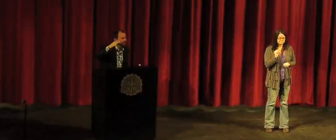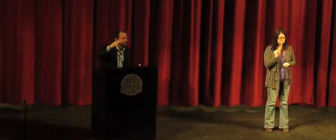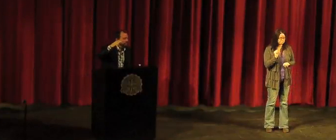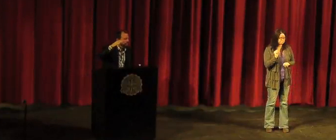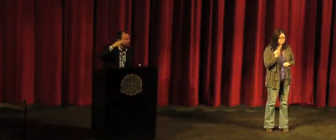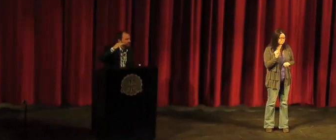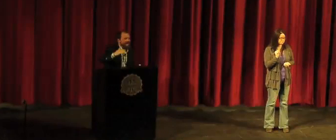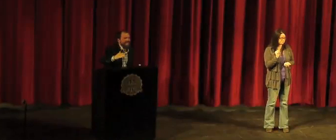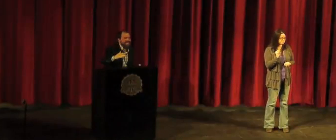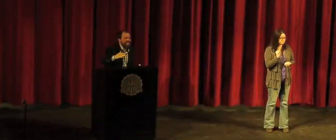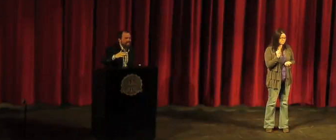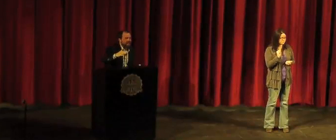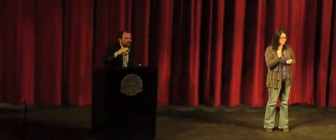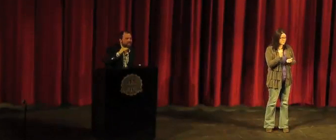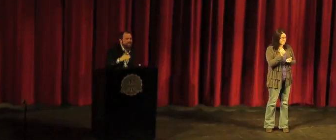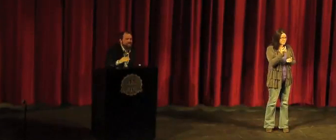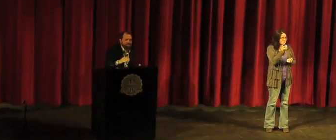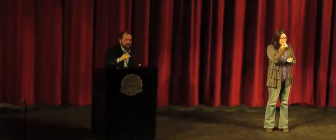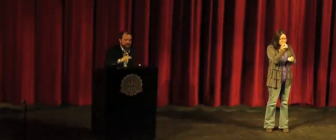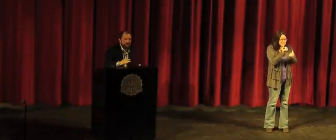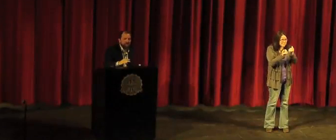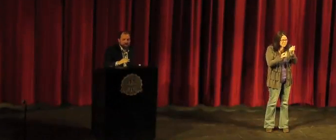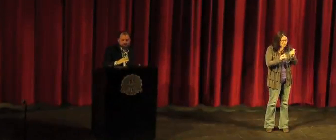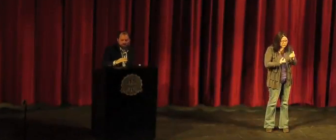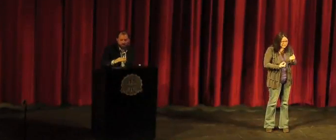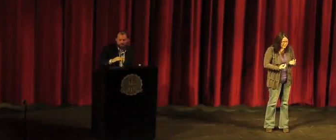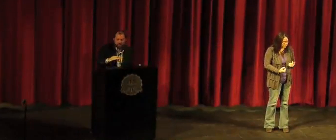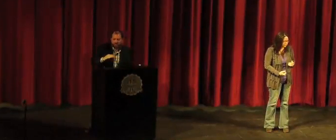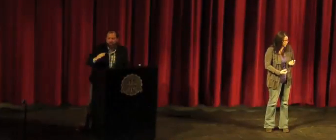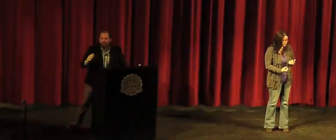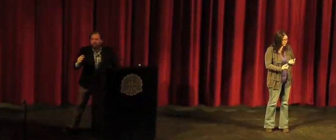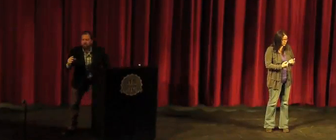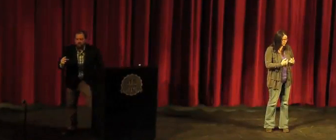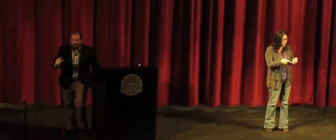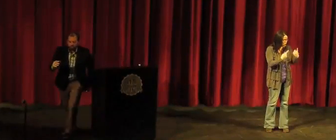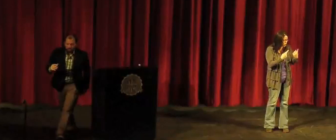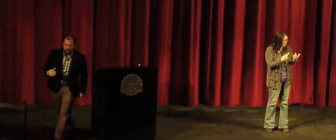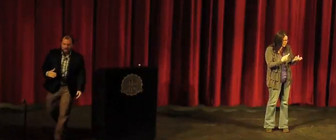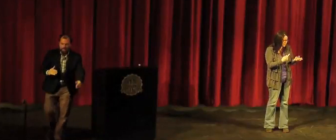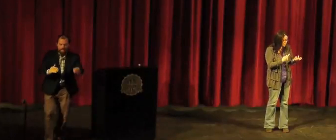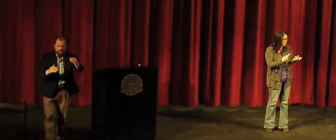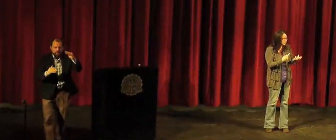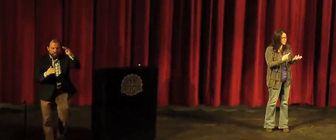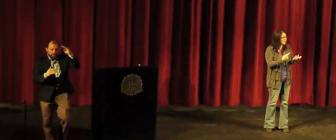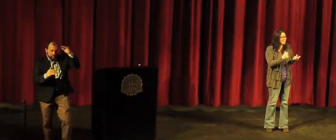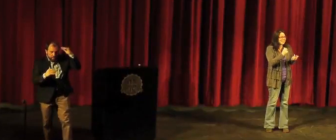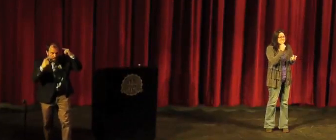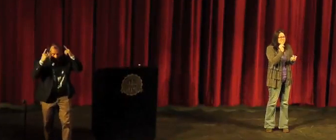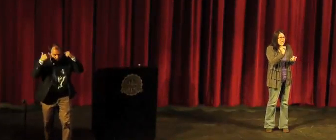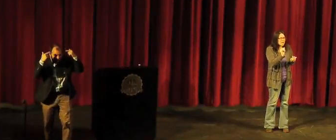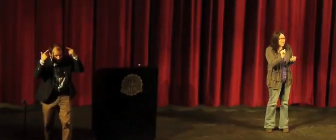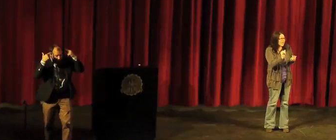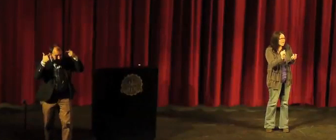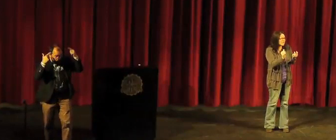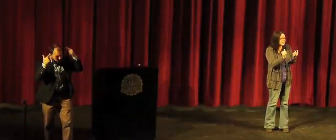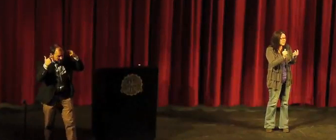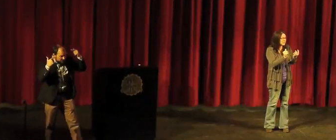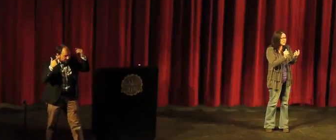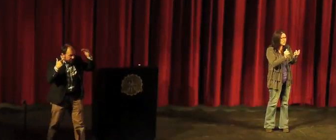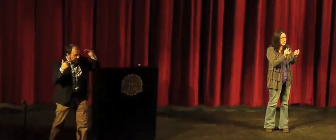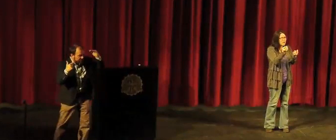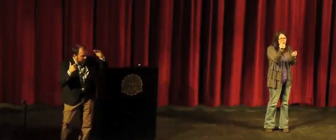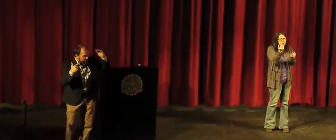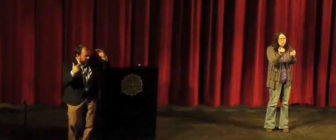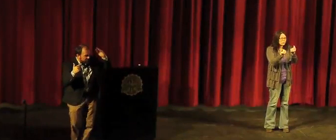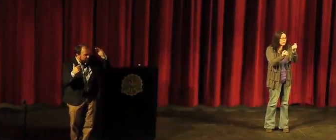deductive finding of a syllogistic argument. It's not a matter of sort of deductively and